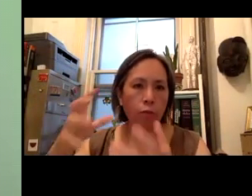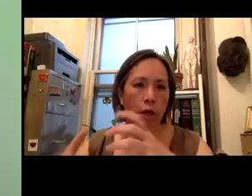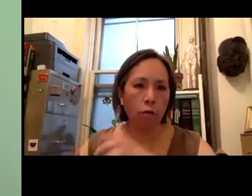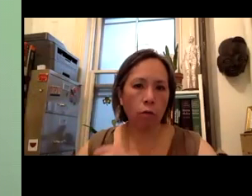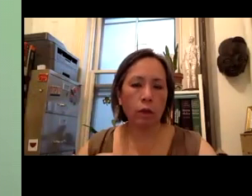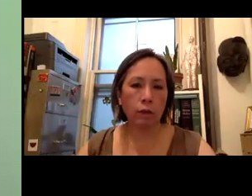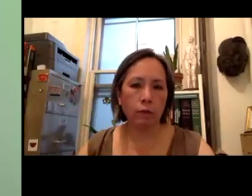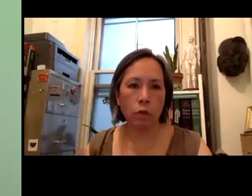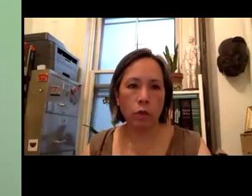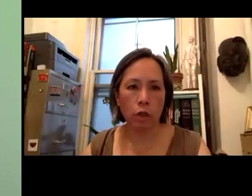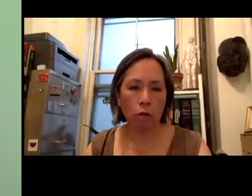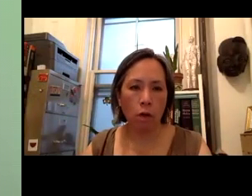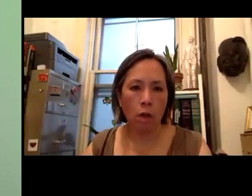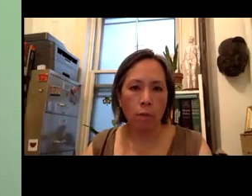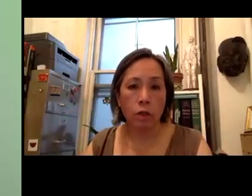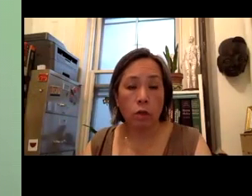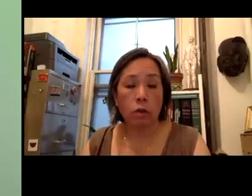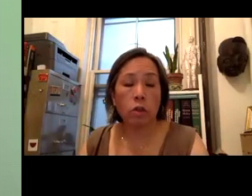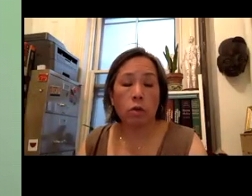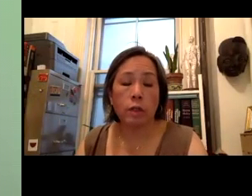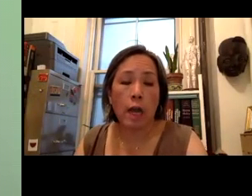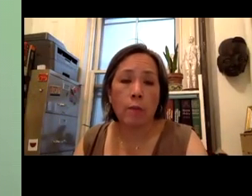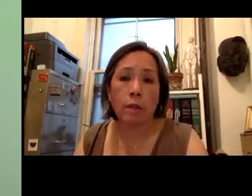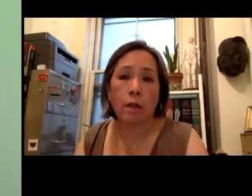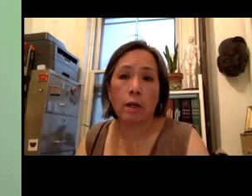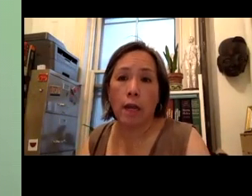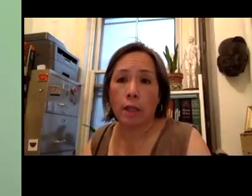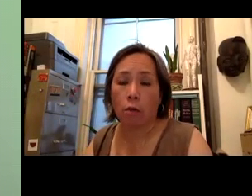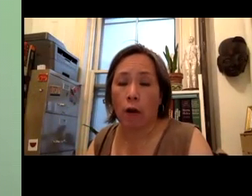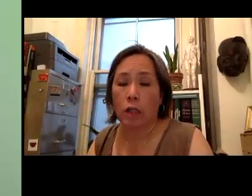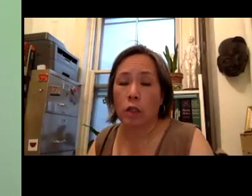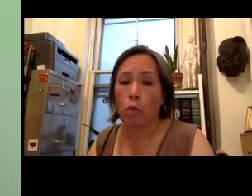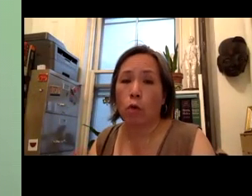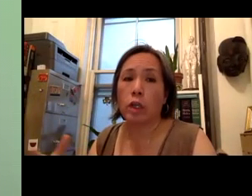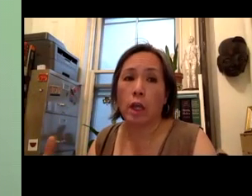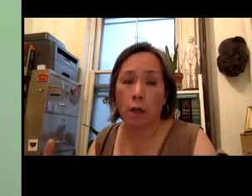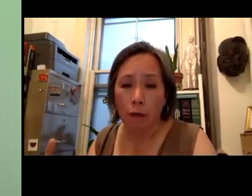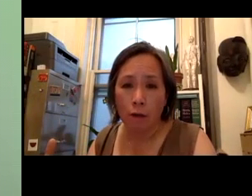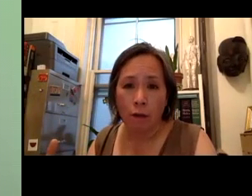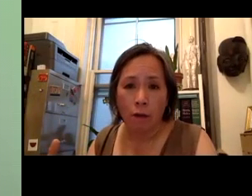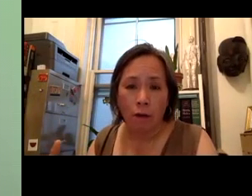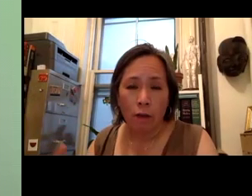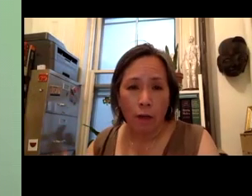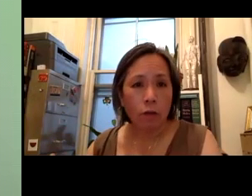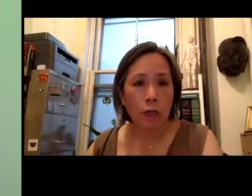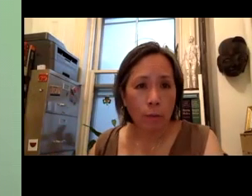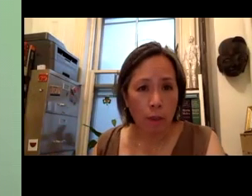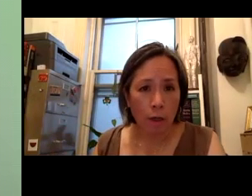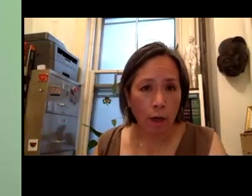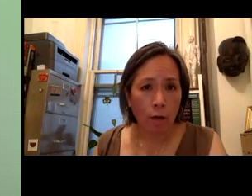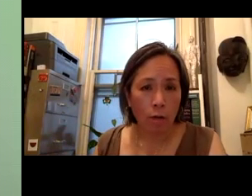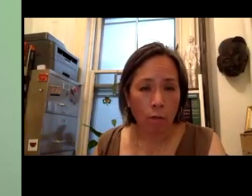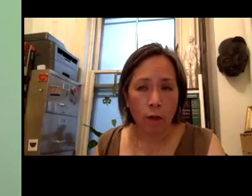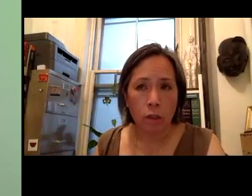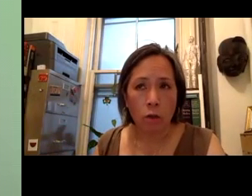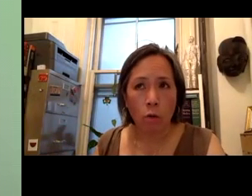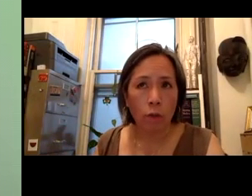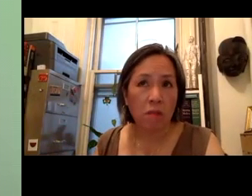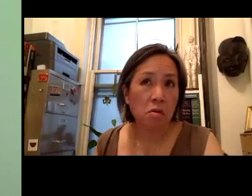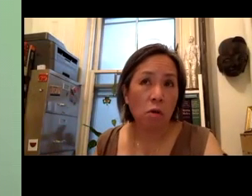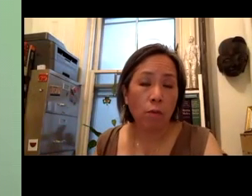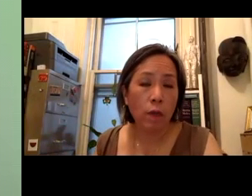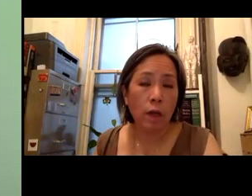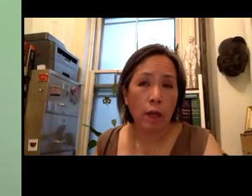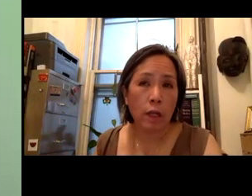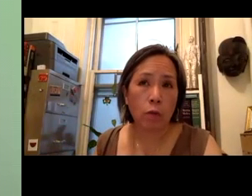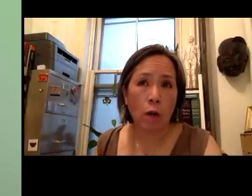always operating relative to each other. Because there are certain times of the night that are actually more yin than other times of the night, right? So